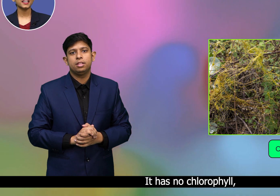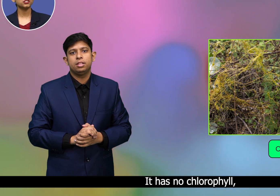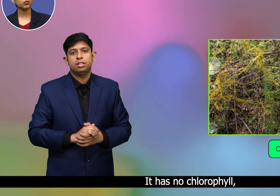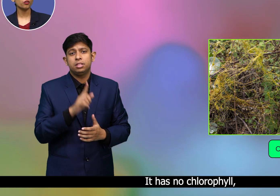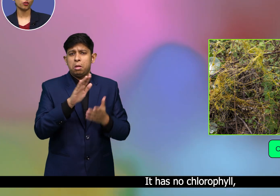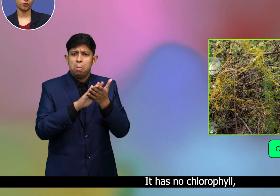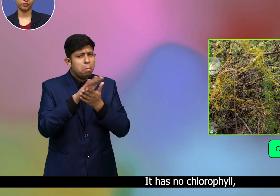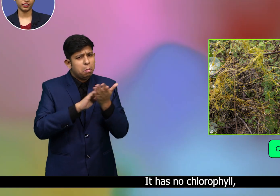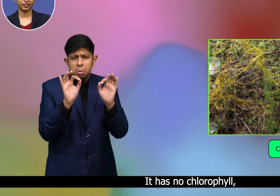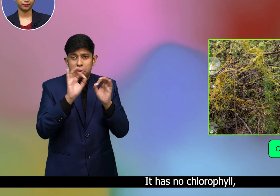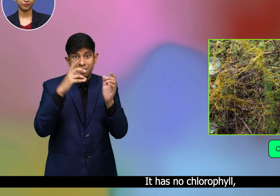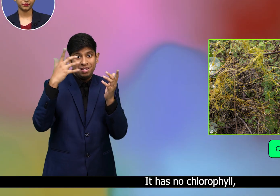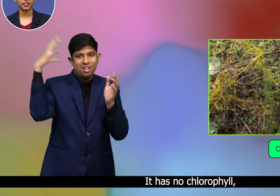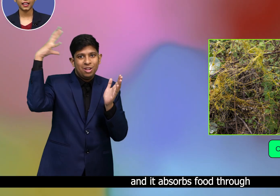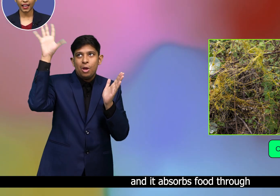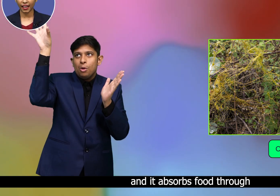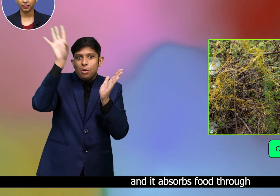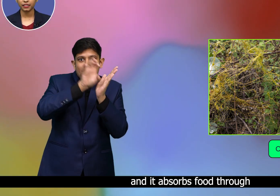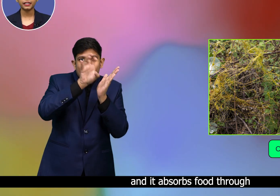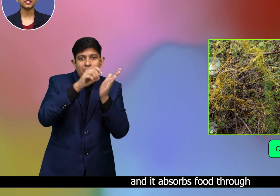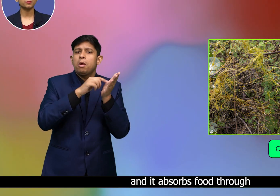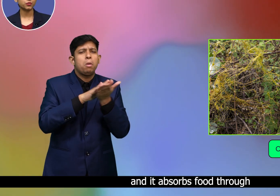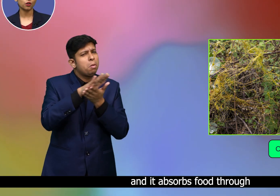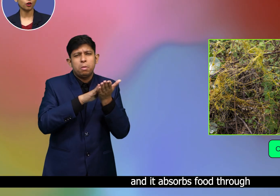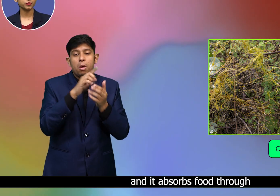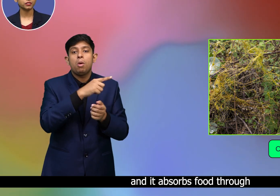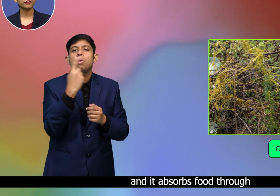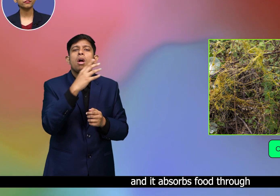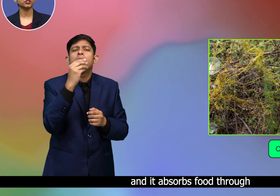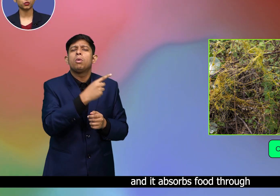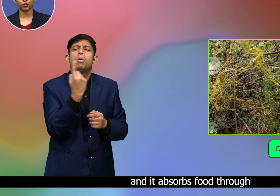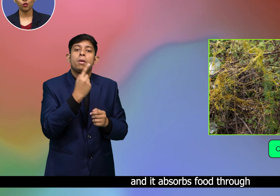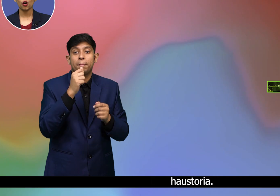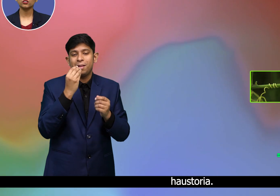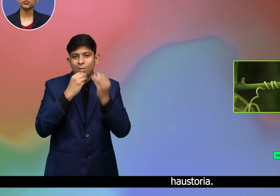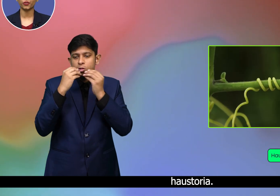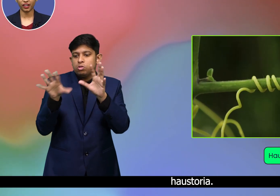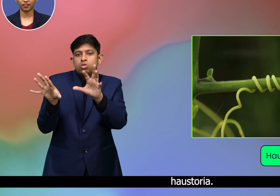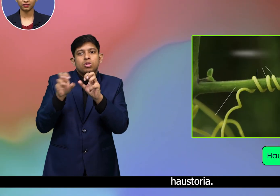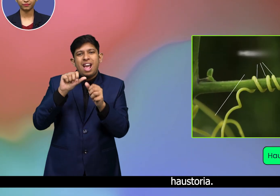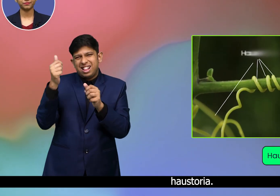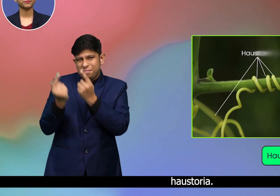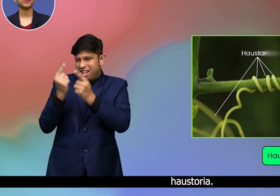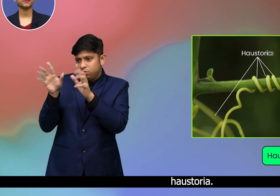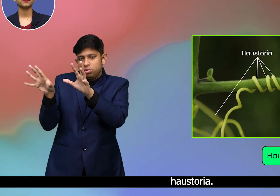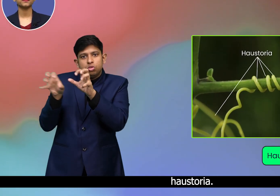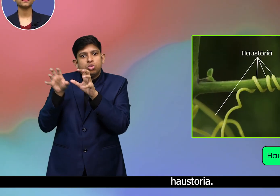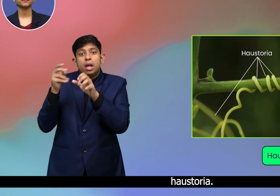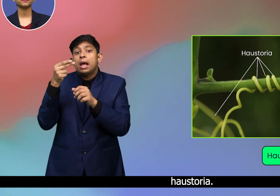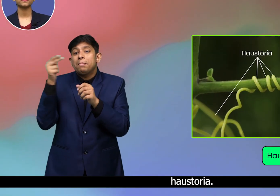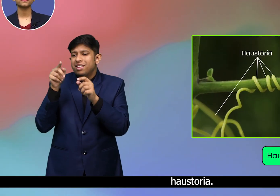It has no chlorophyll and it absorbs food through haustoria.